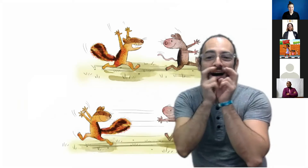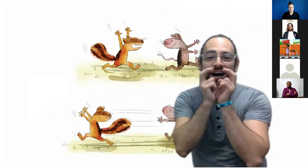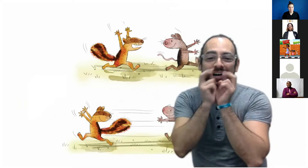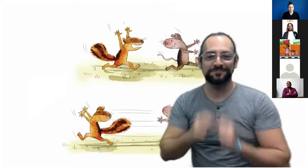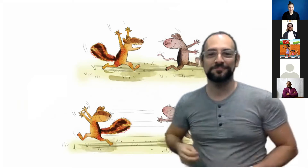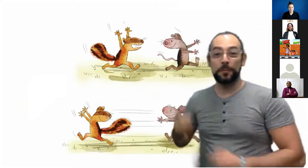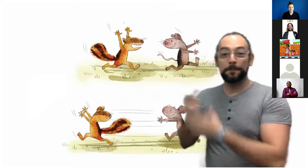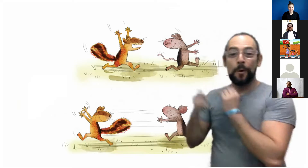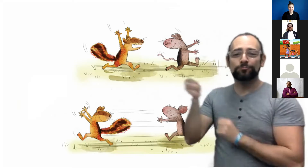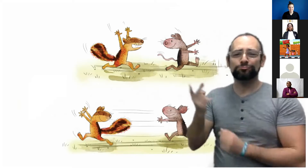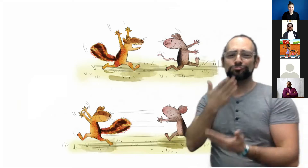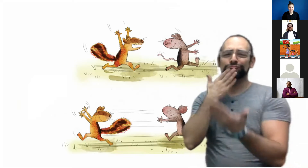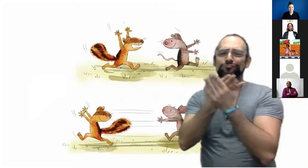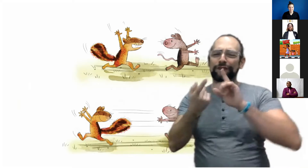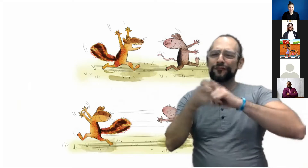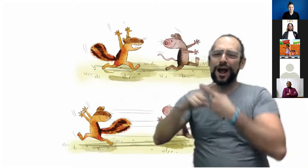and Chipmunk.